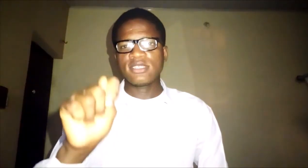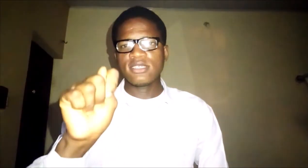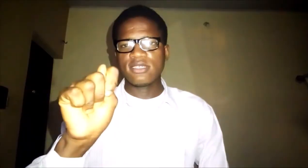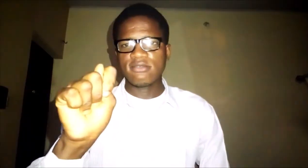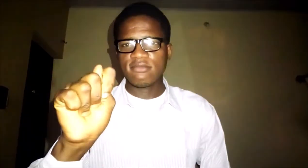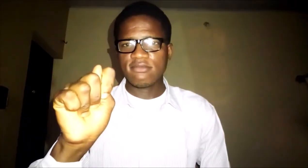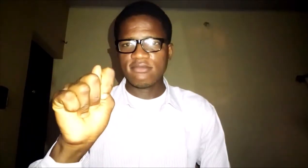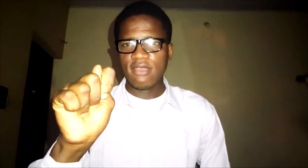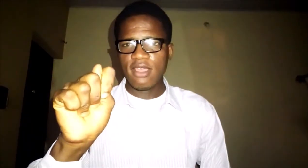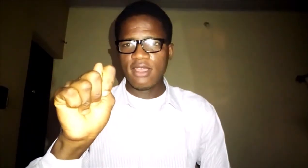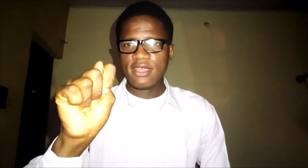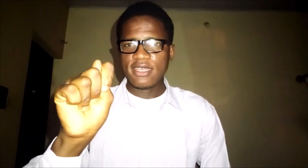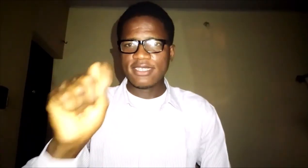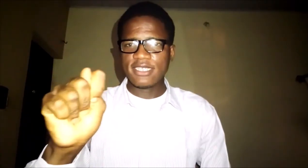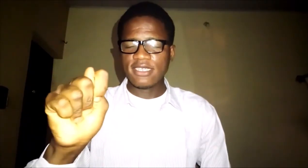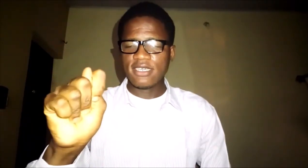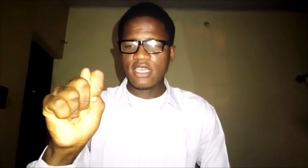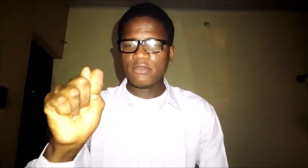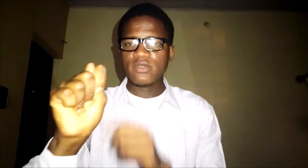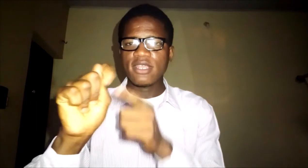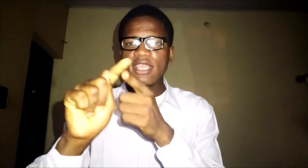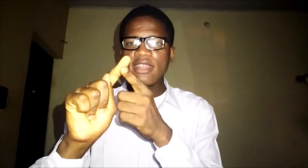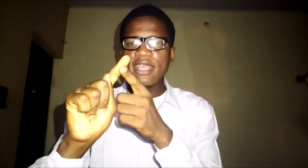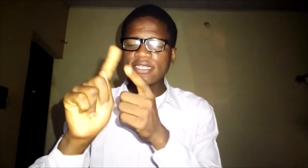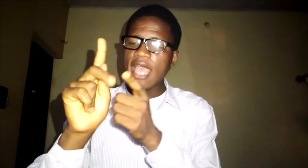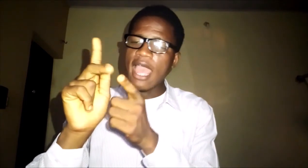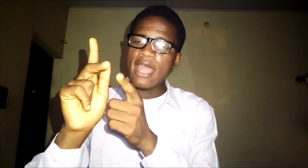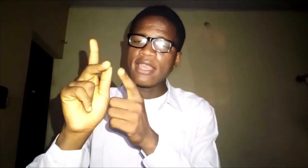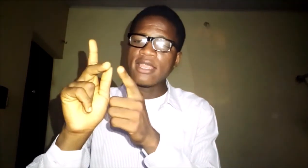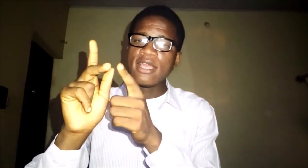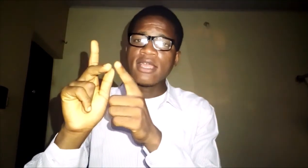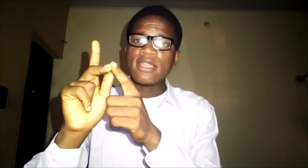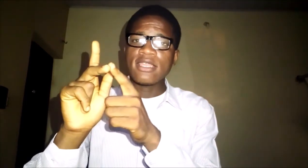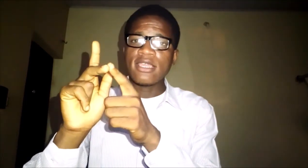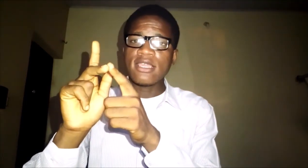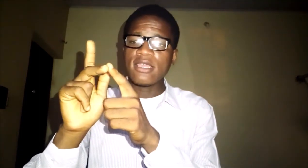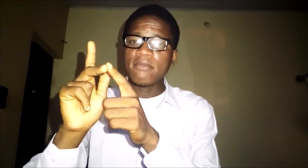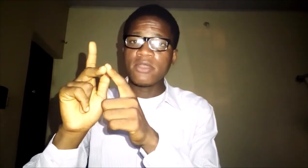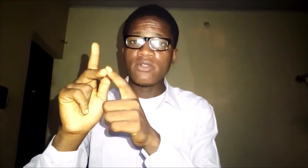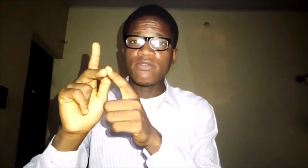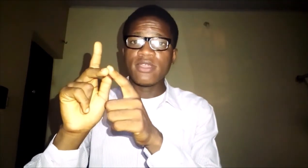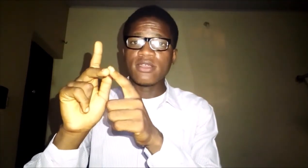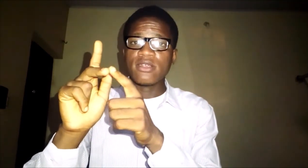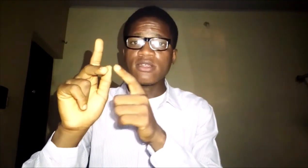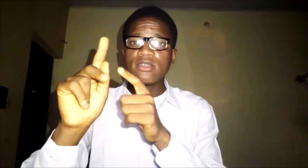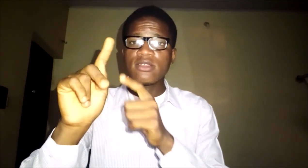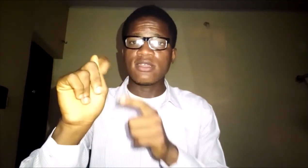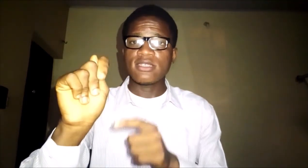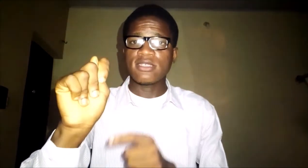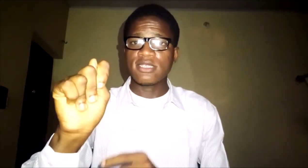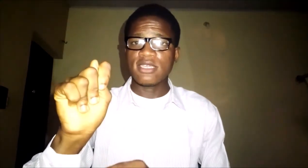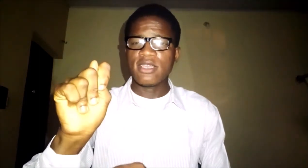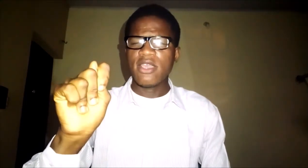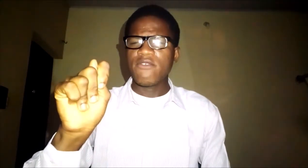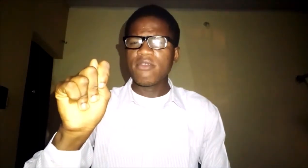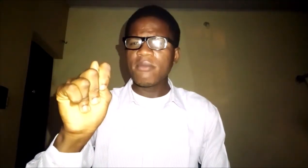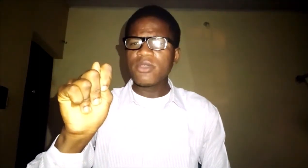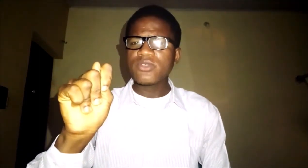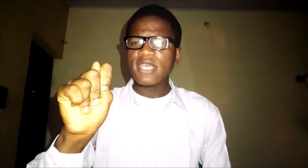C. T, in between the index and the middle finger. T. Remember you